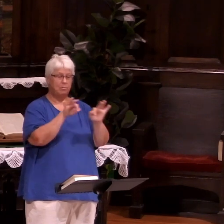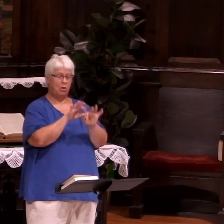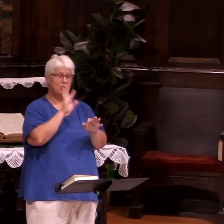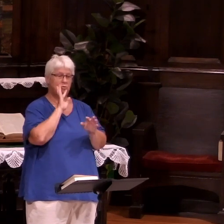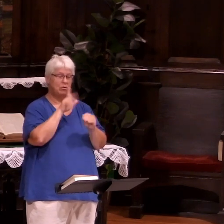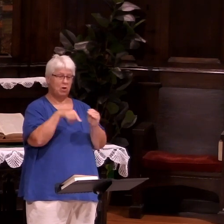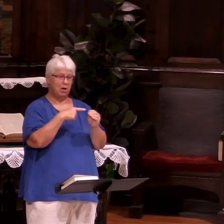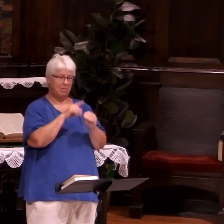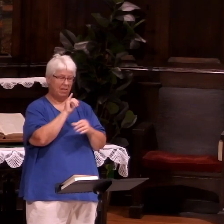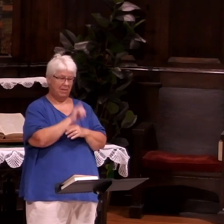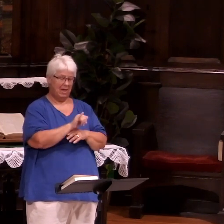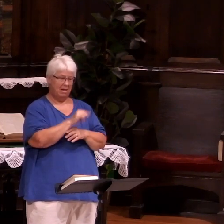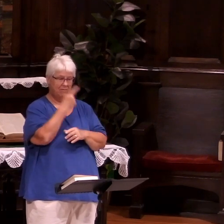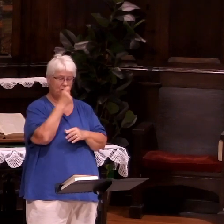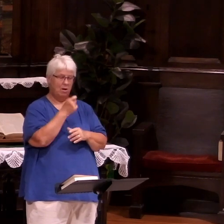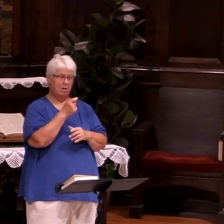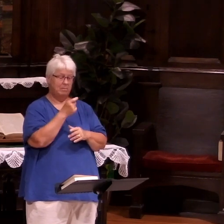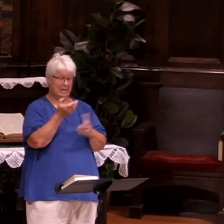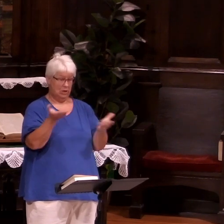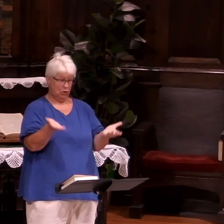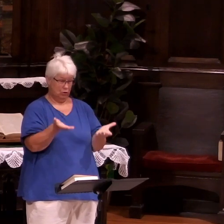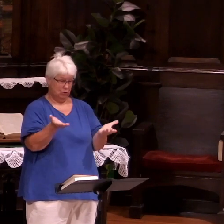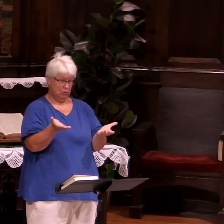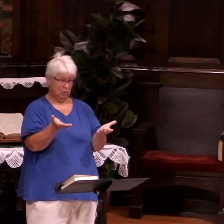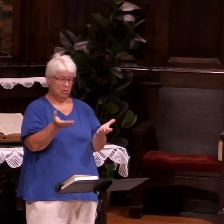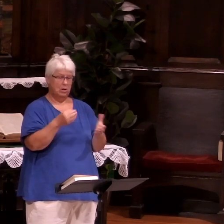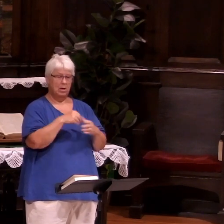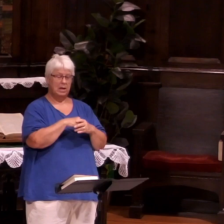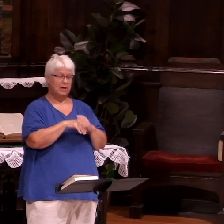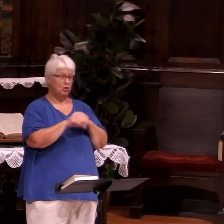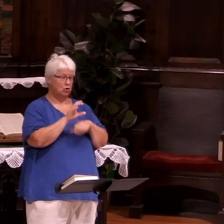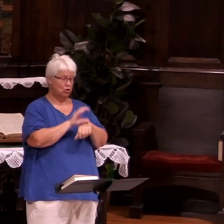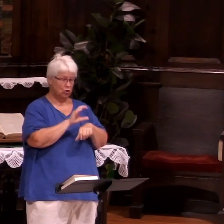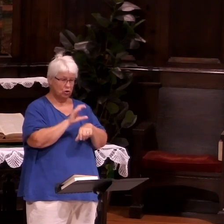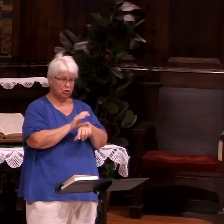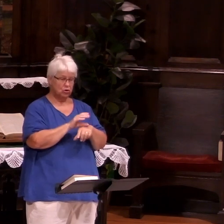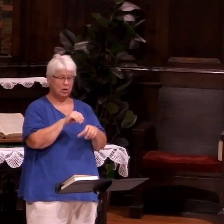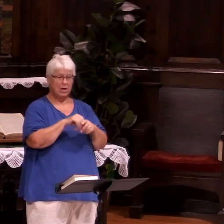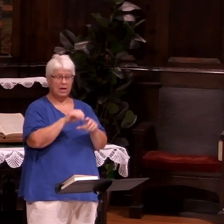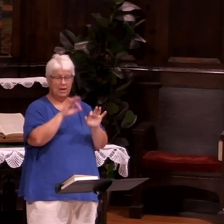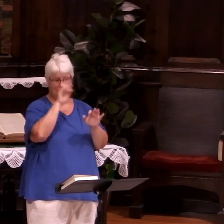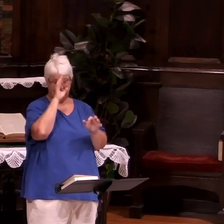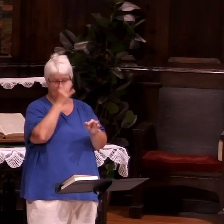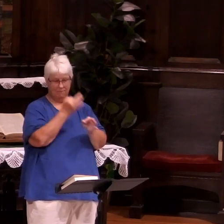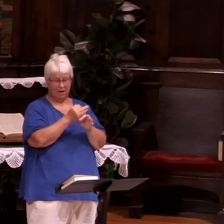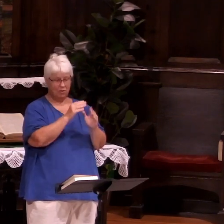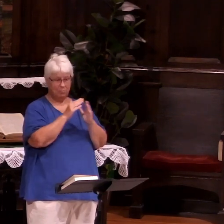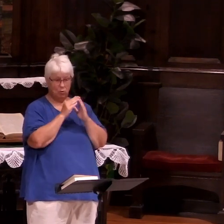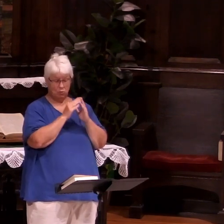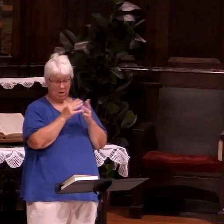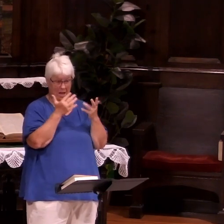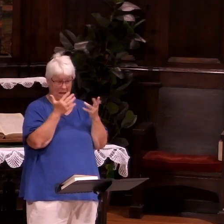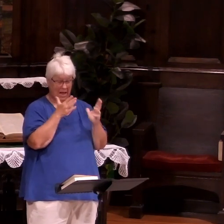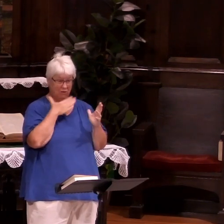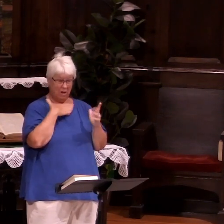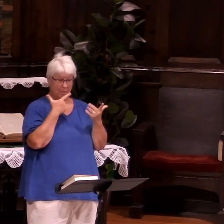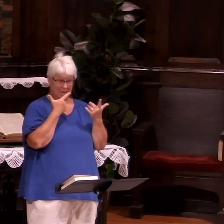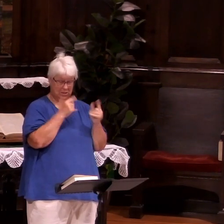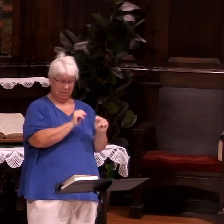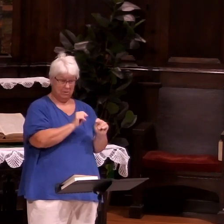talk about it from the pulpit and in sanctuaries and in faith communities, because after my